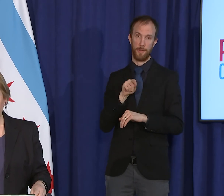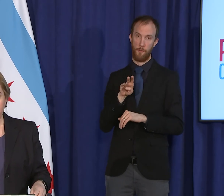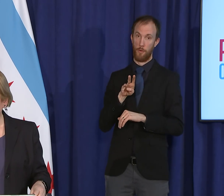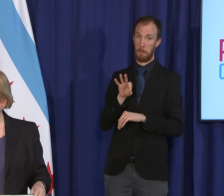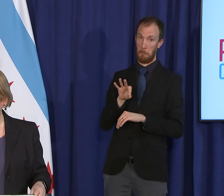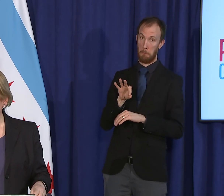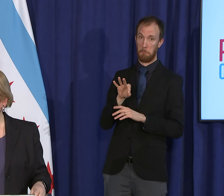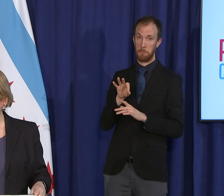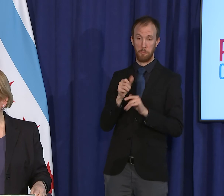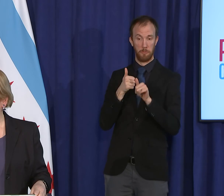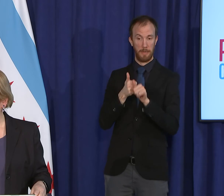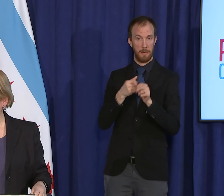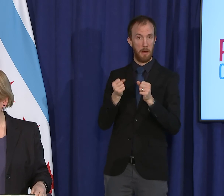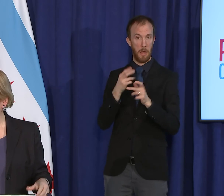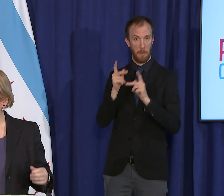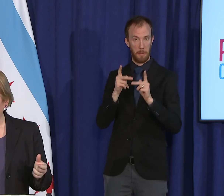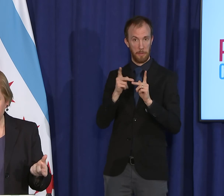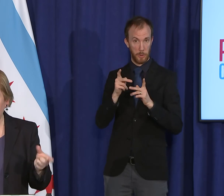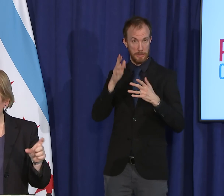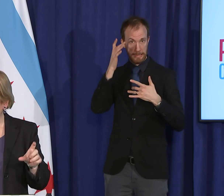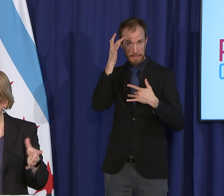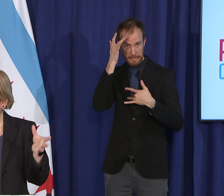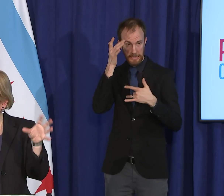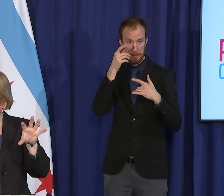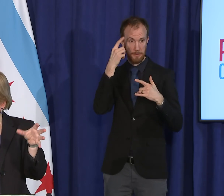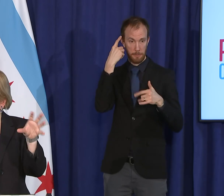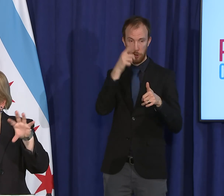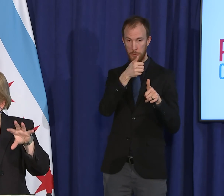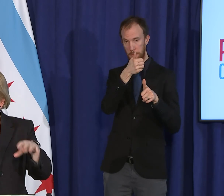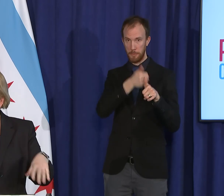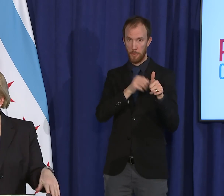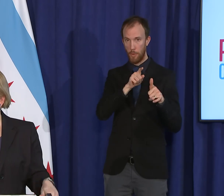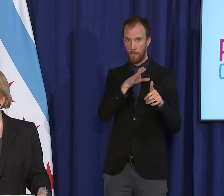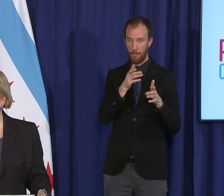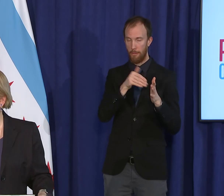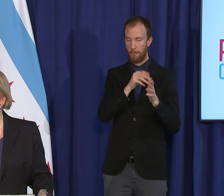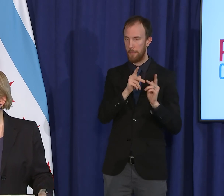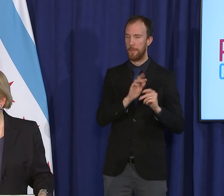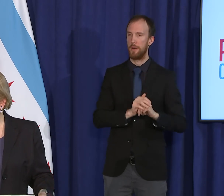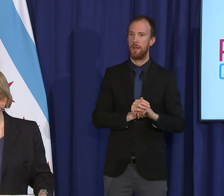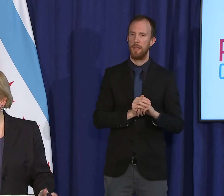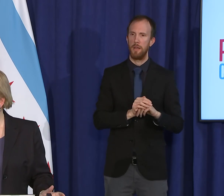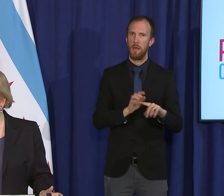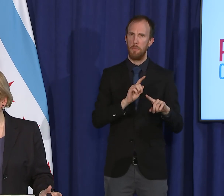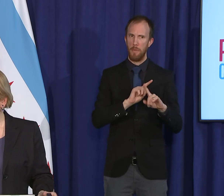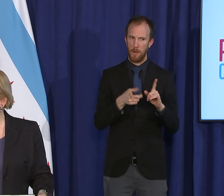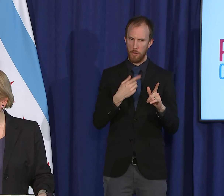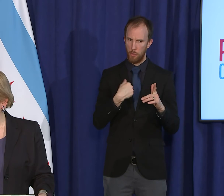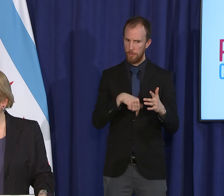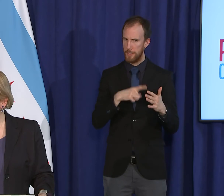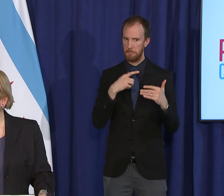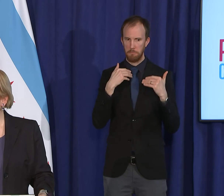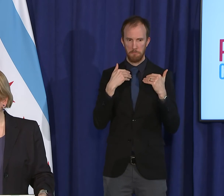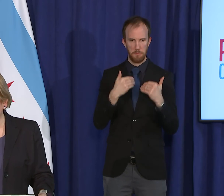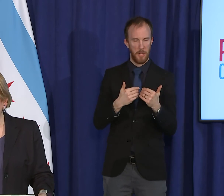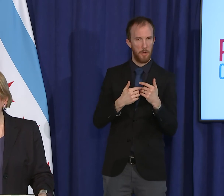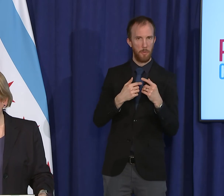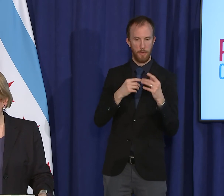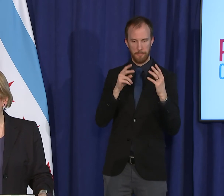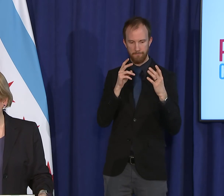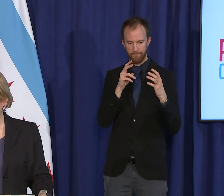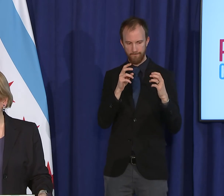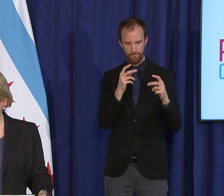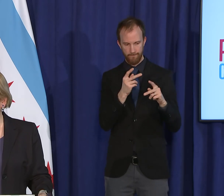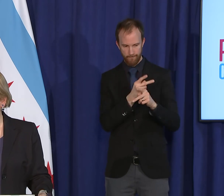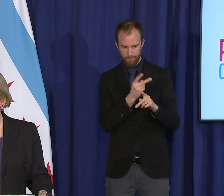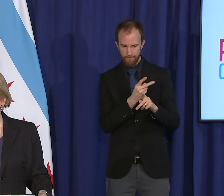point, we wouldn't be doing this if we felt that making, again, these small turns of the dial are safe to do as long as